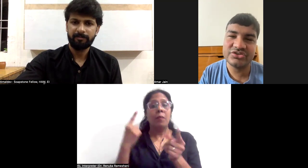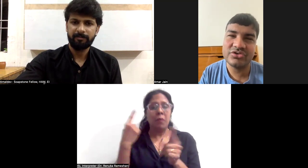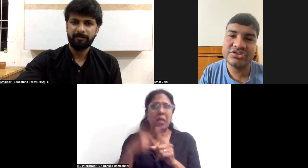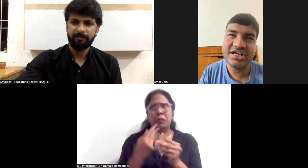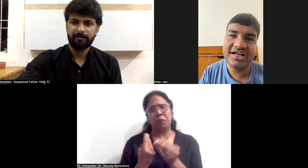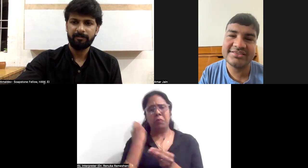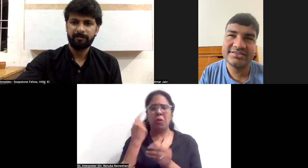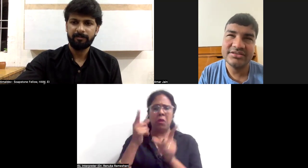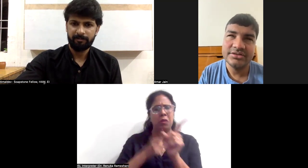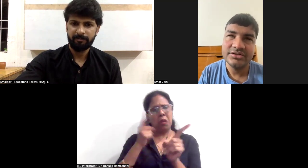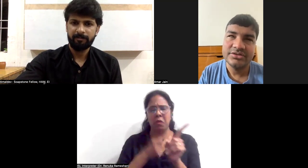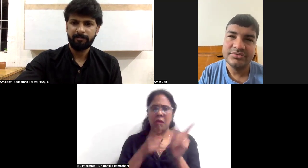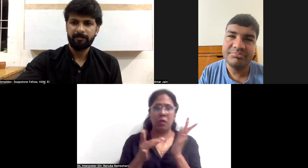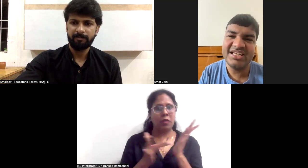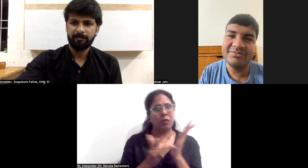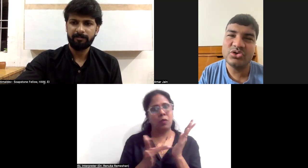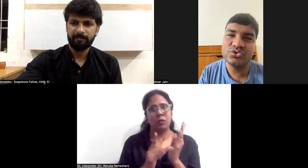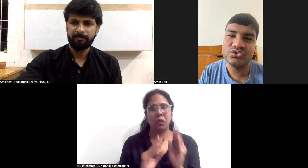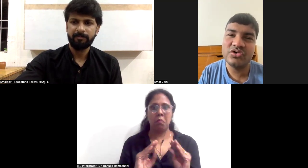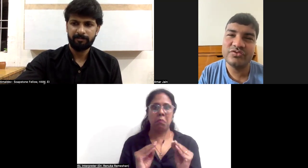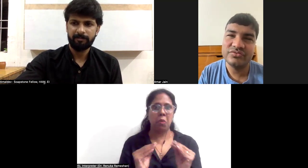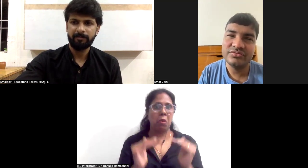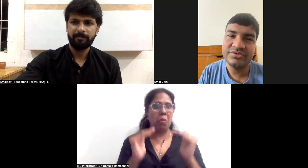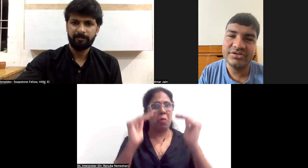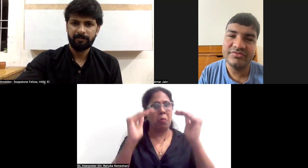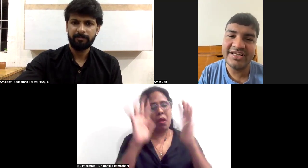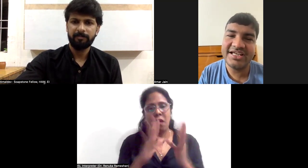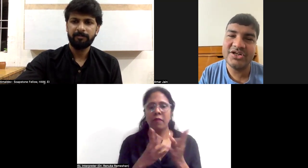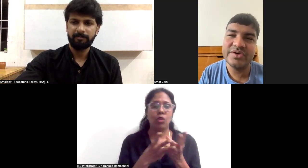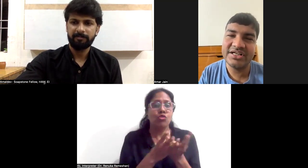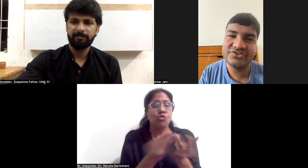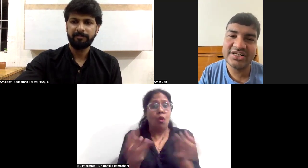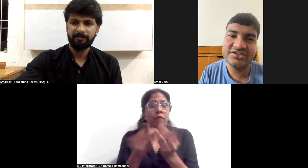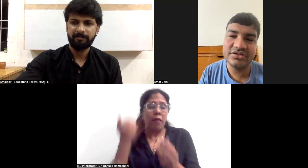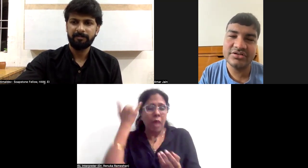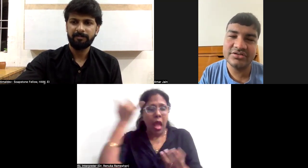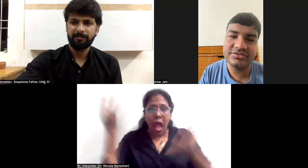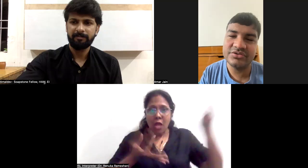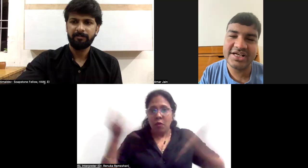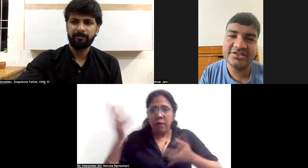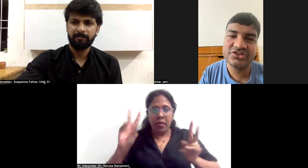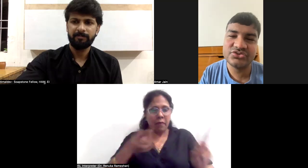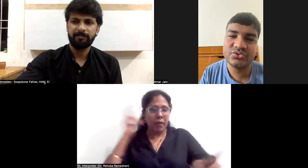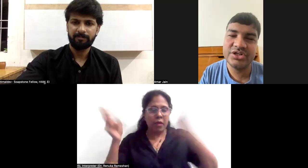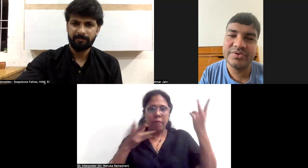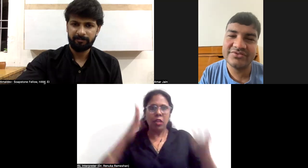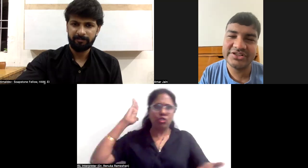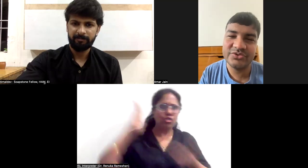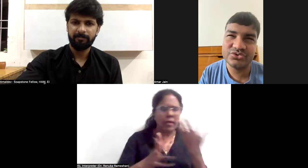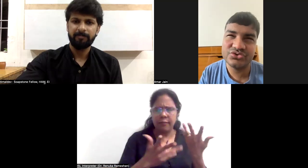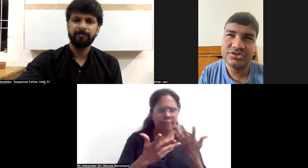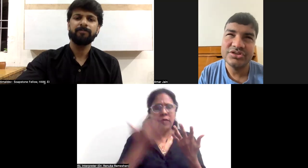years, technology has been able to solve very innovative challenges through